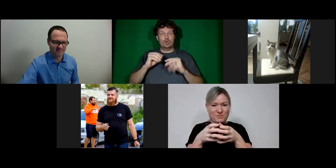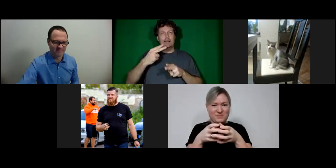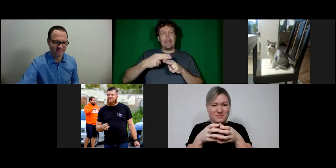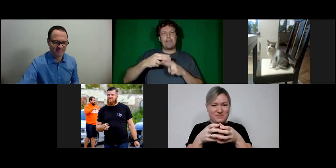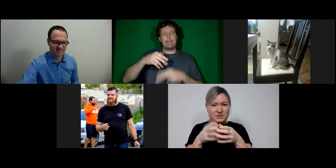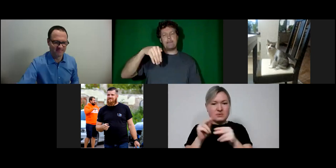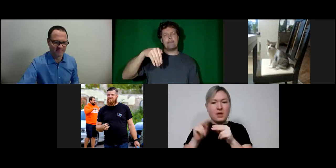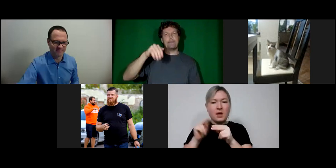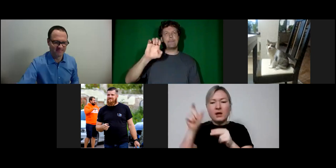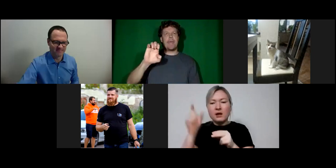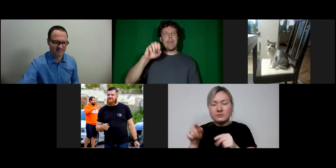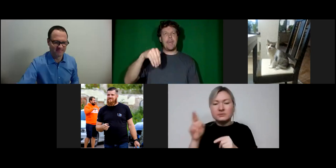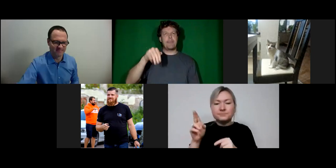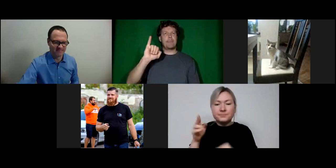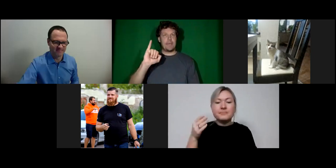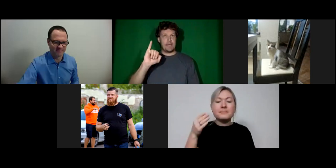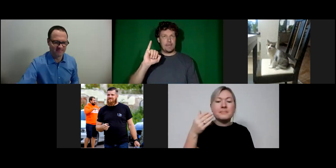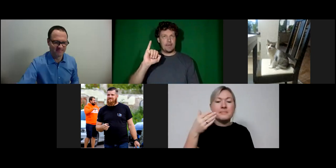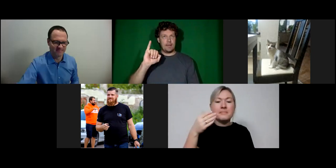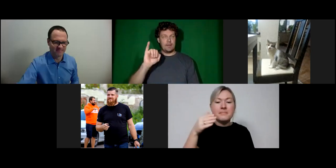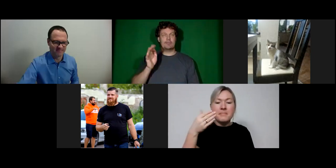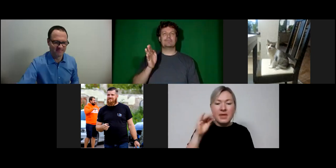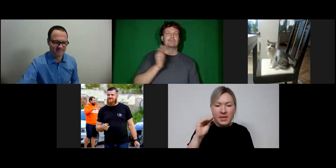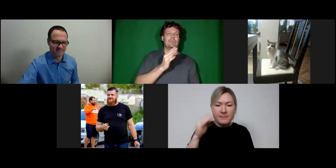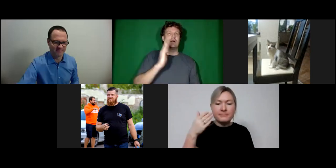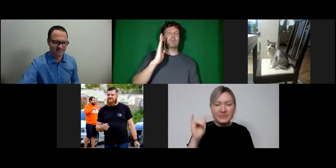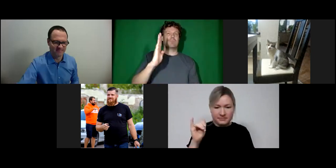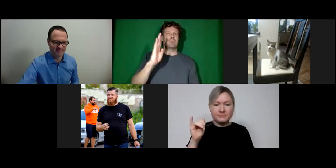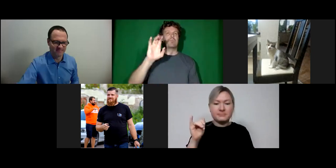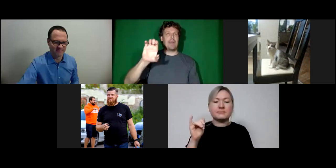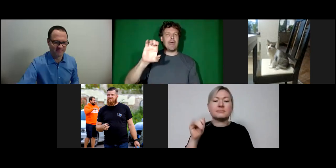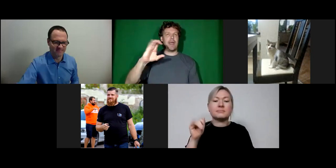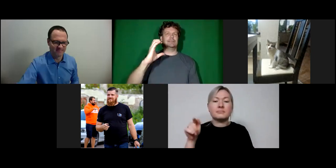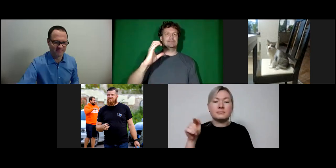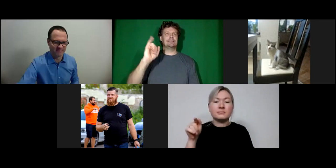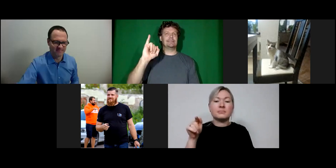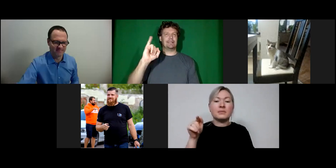the minute I was taken on with the youth, his name is Memi,